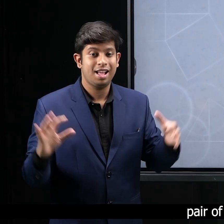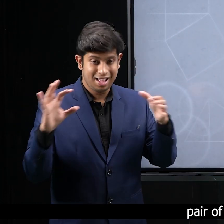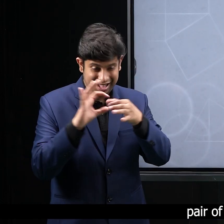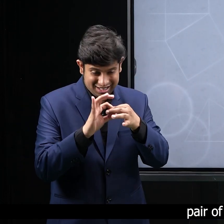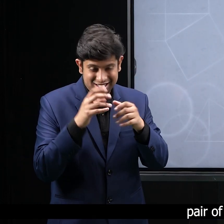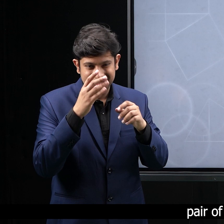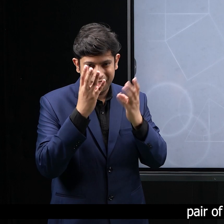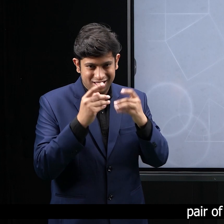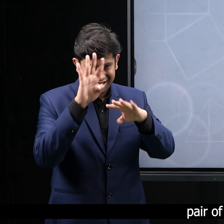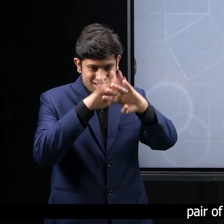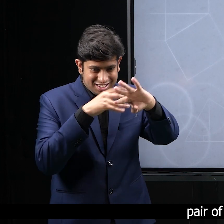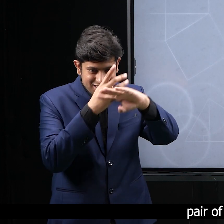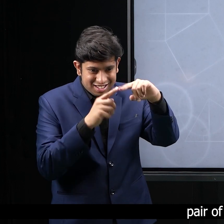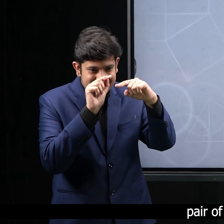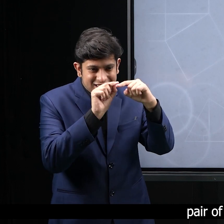Pair of linear equations.